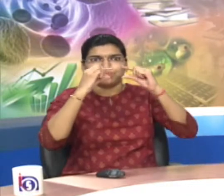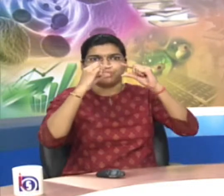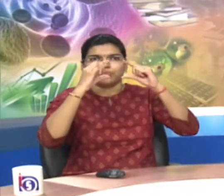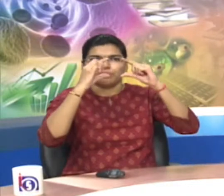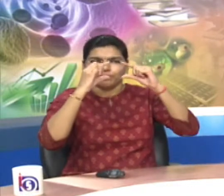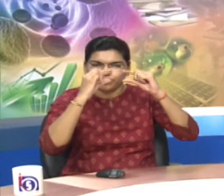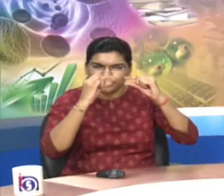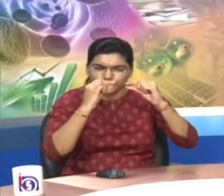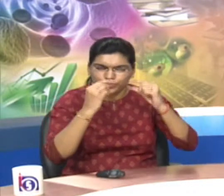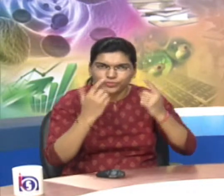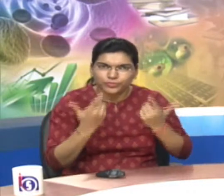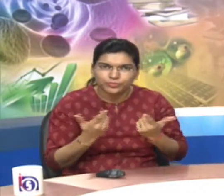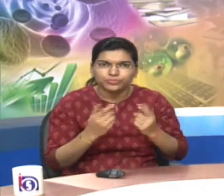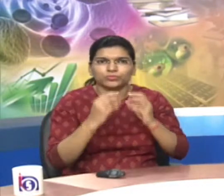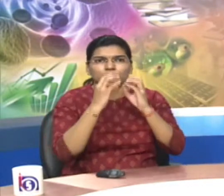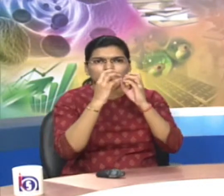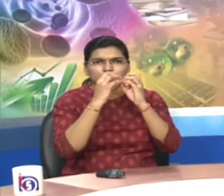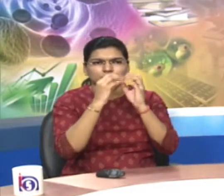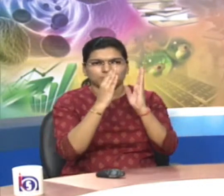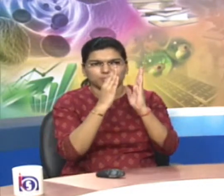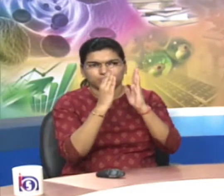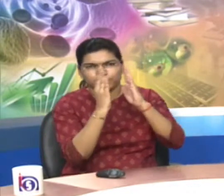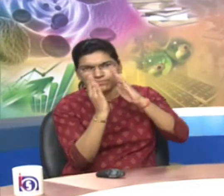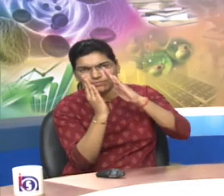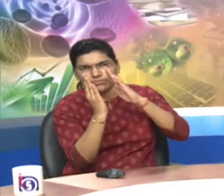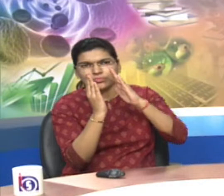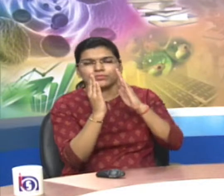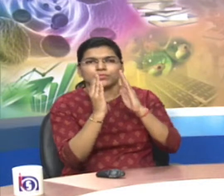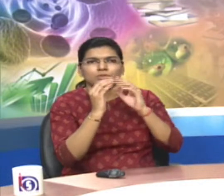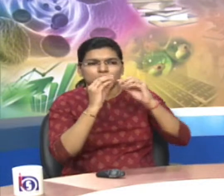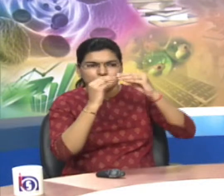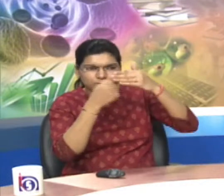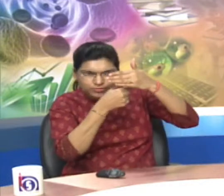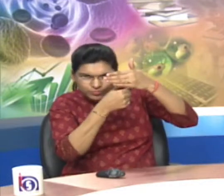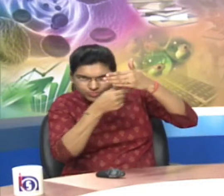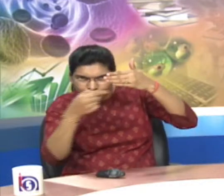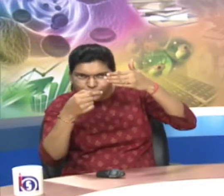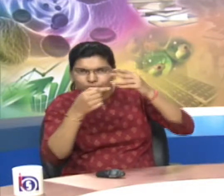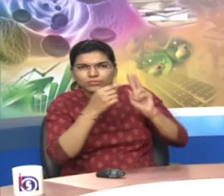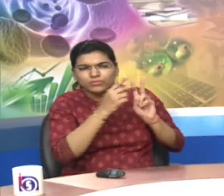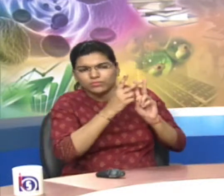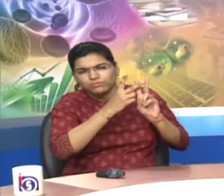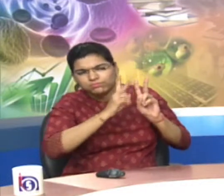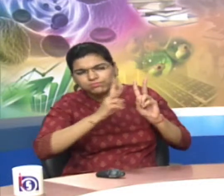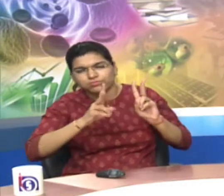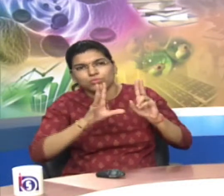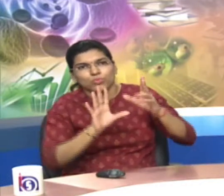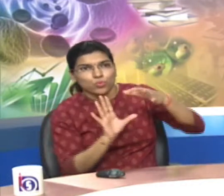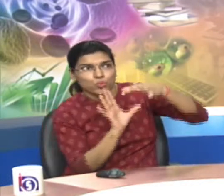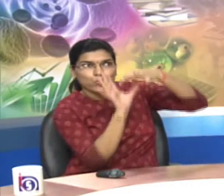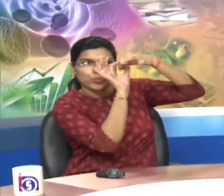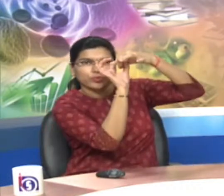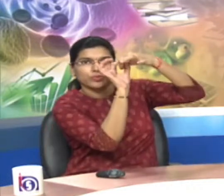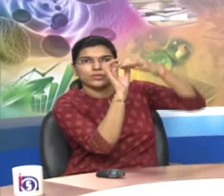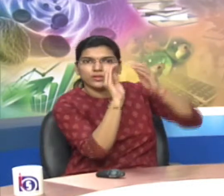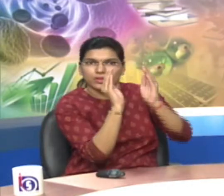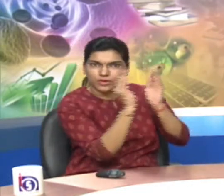the size of the alphabet. In case you want to change the direction of the text,